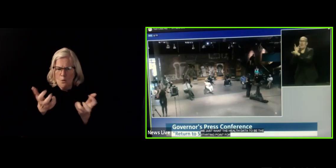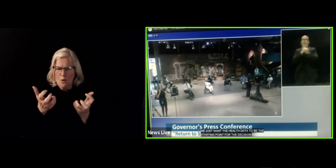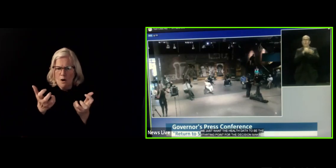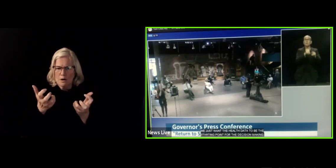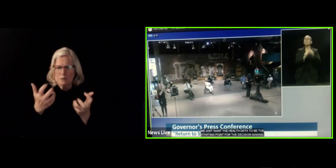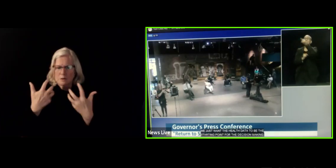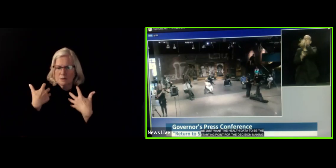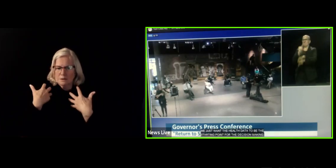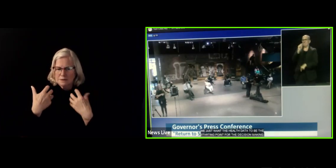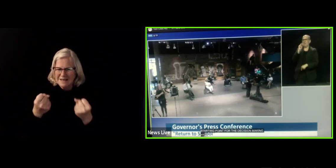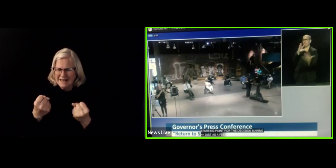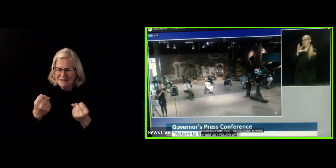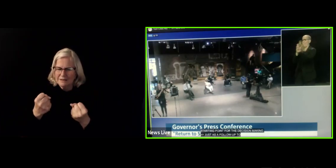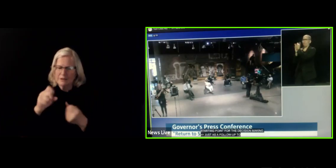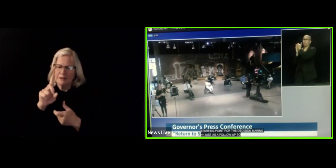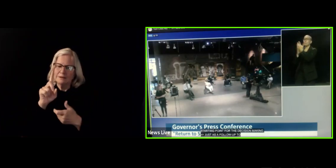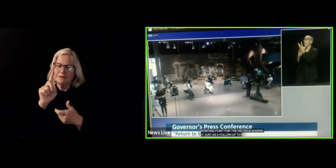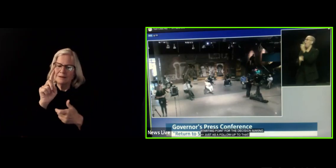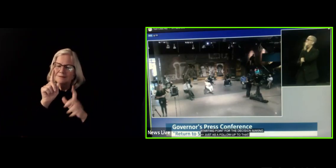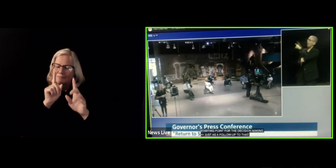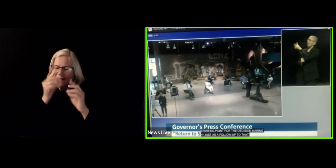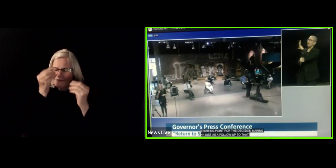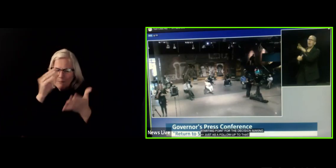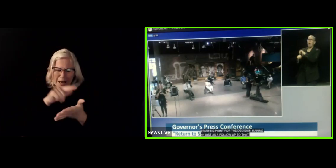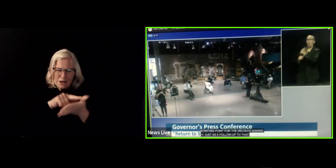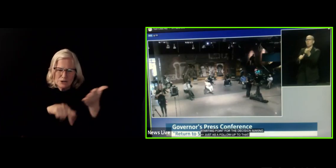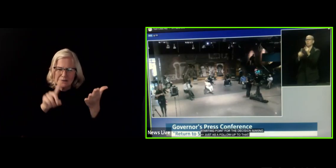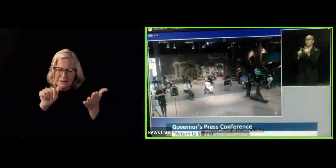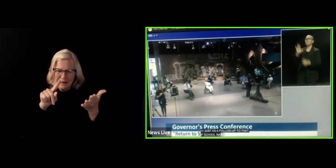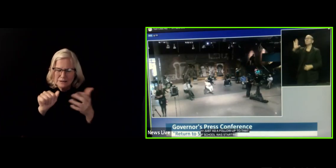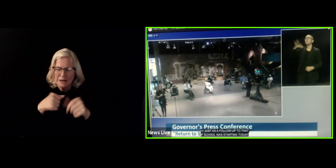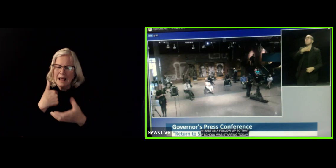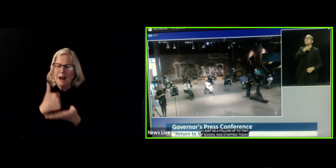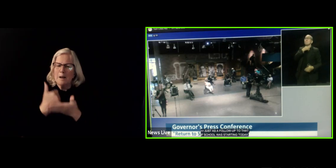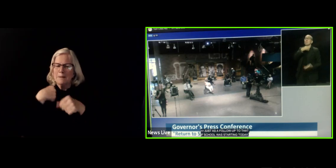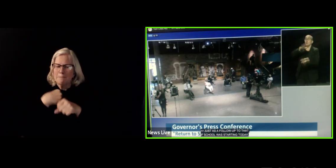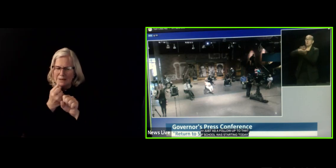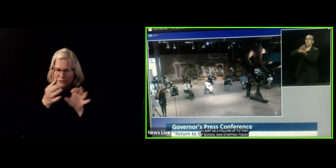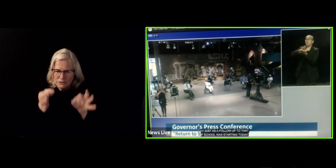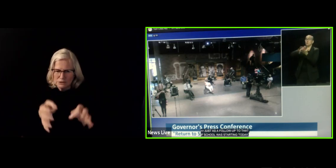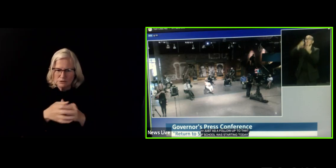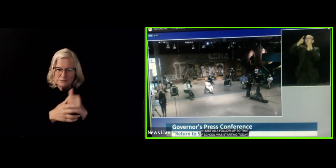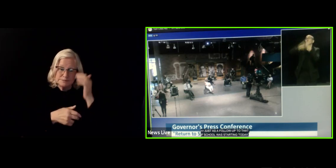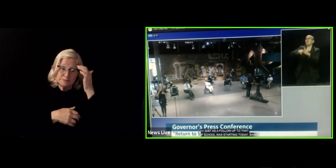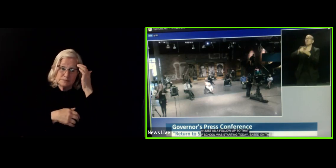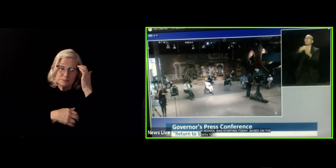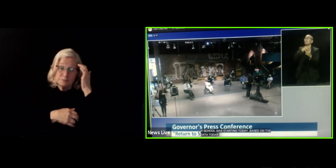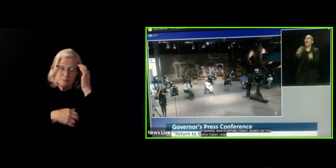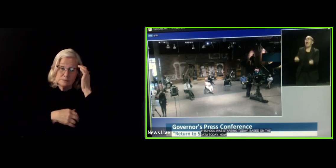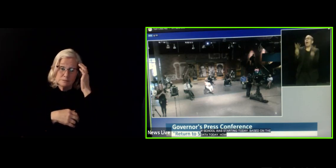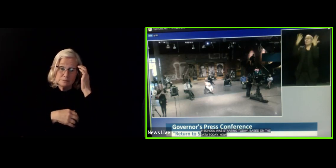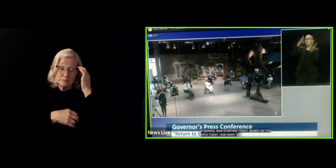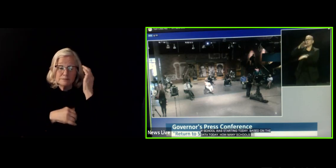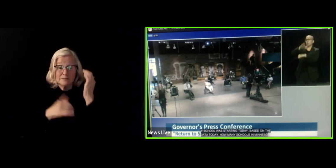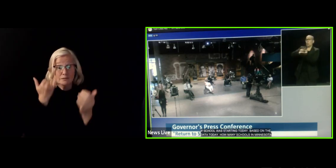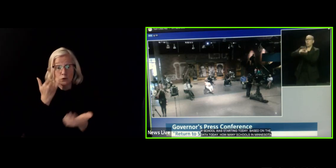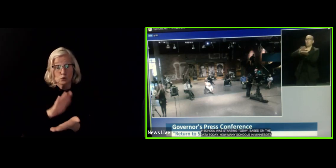If school was starting today, based on the data today, how many schools in Minnesota could open fully in